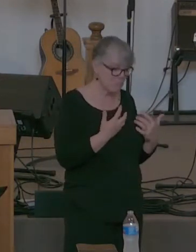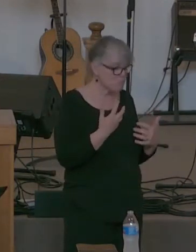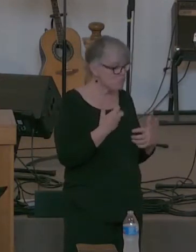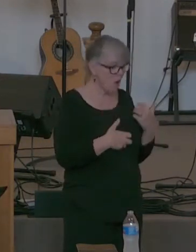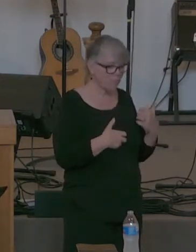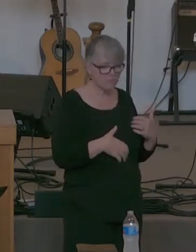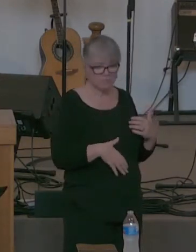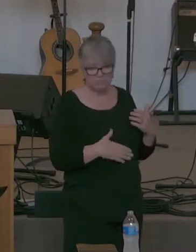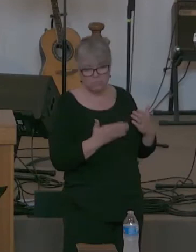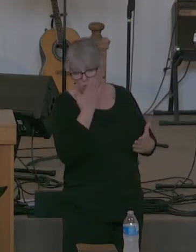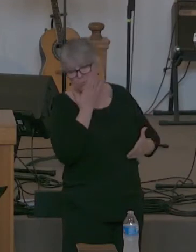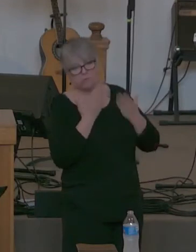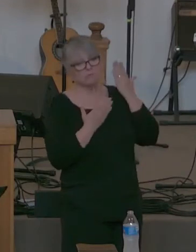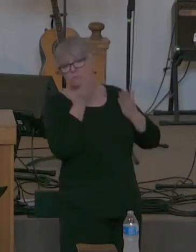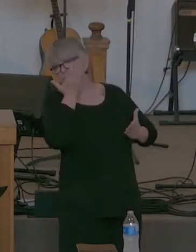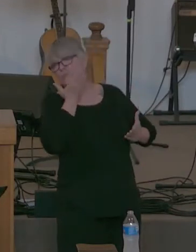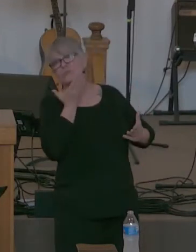me,